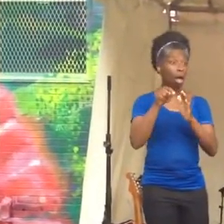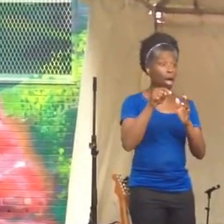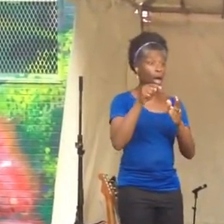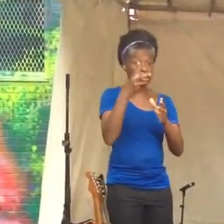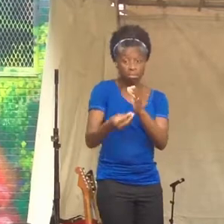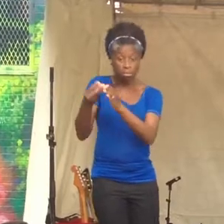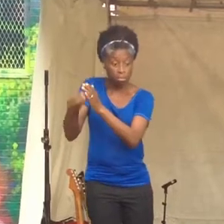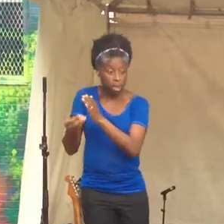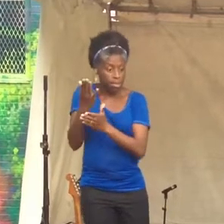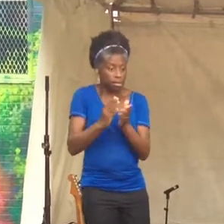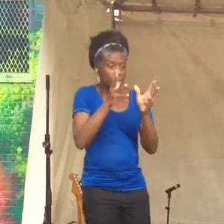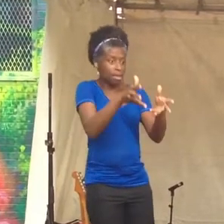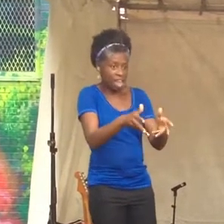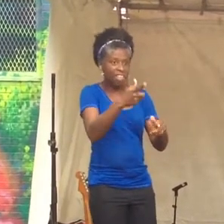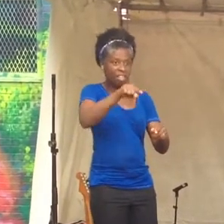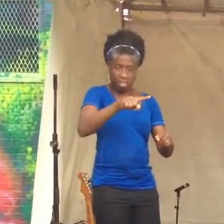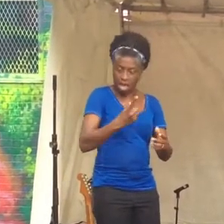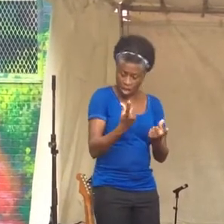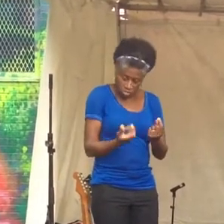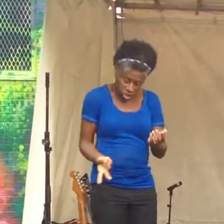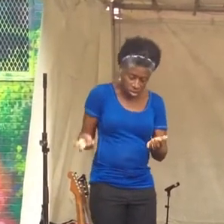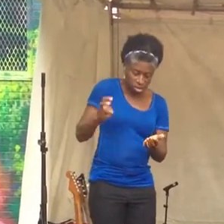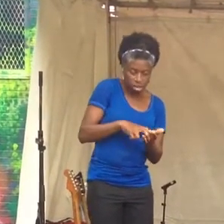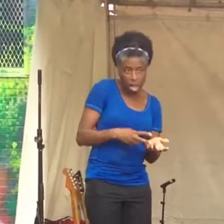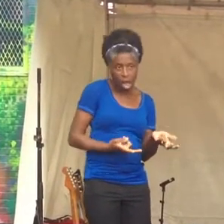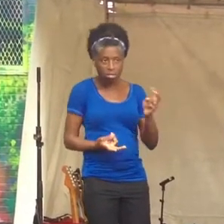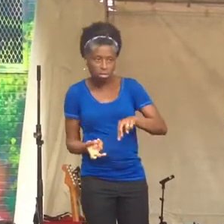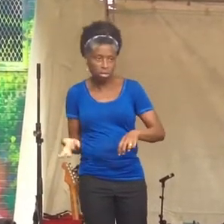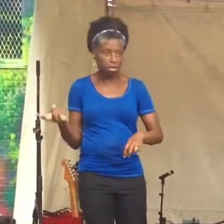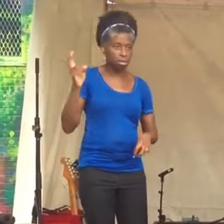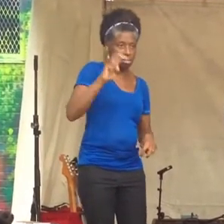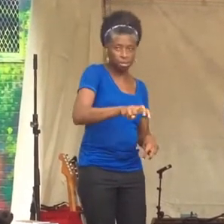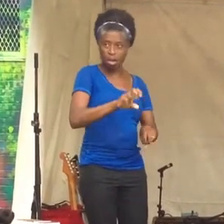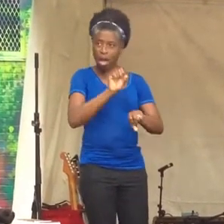organize. Went on to